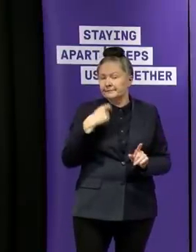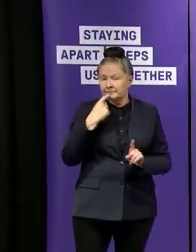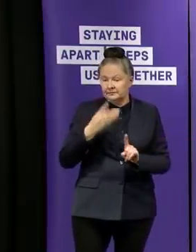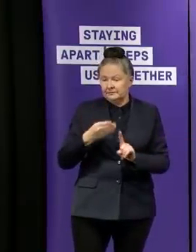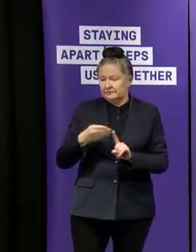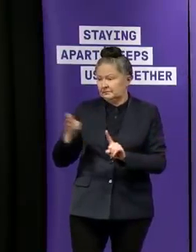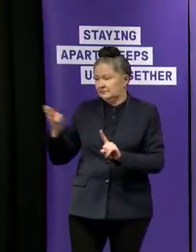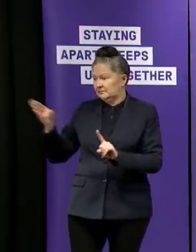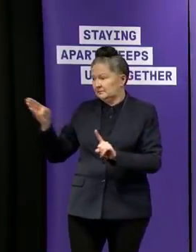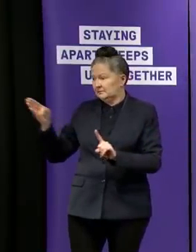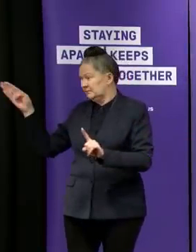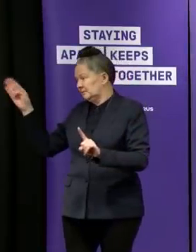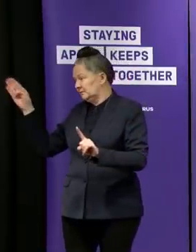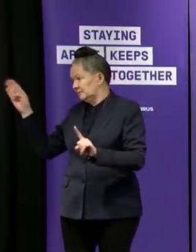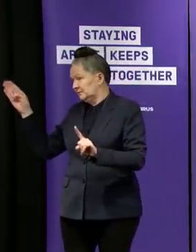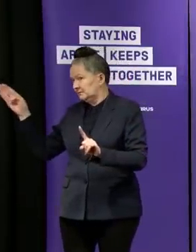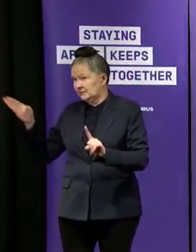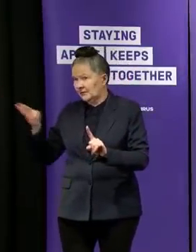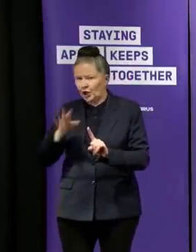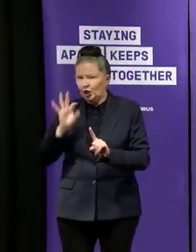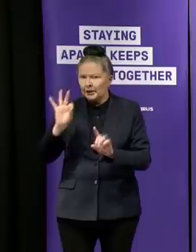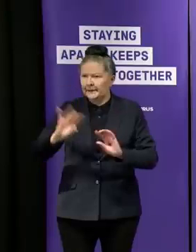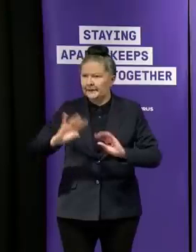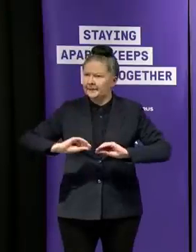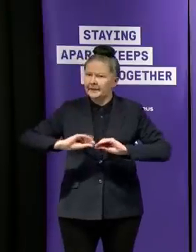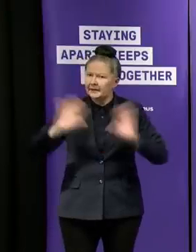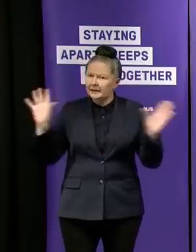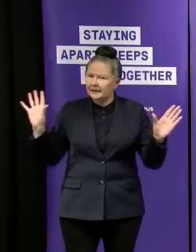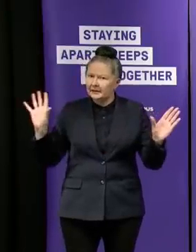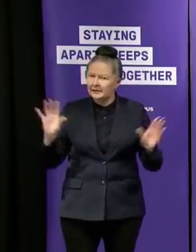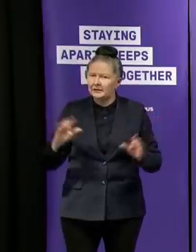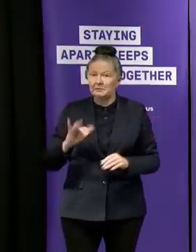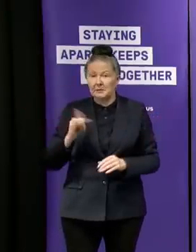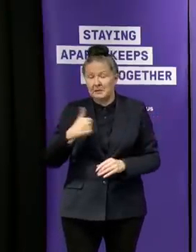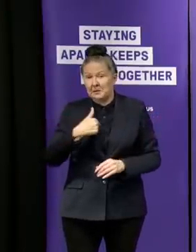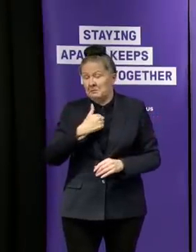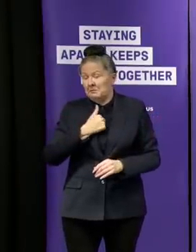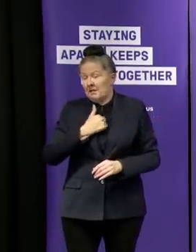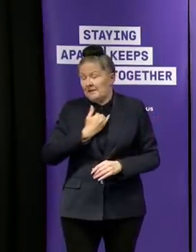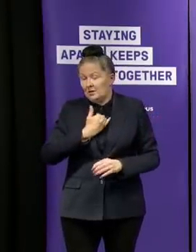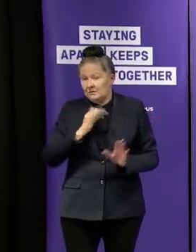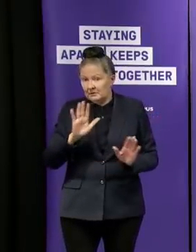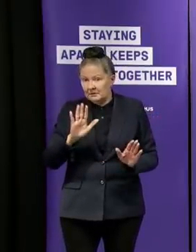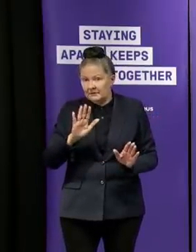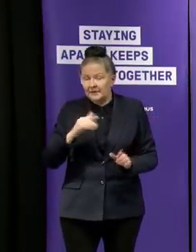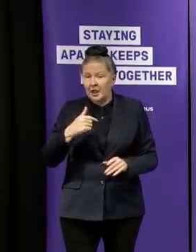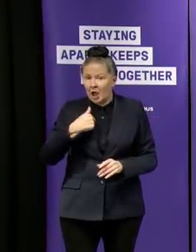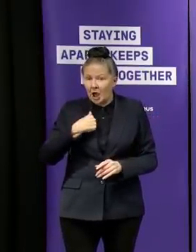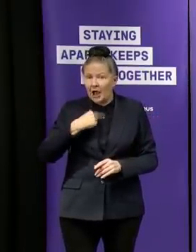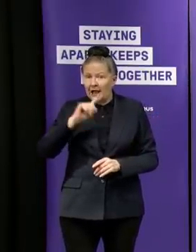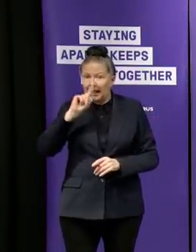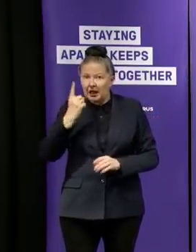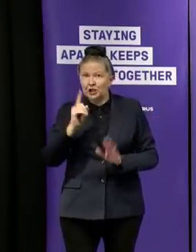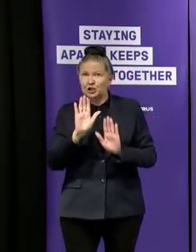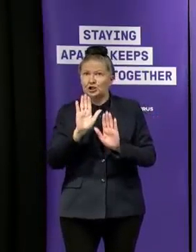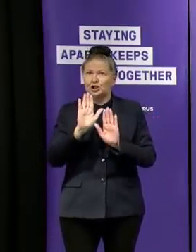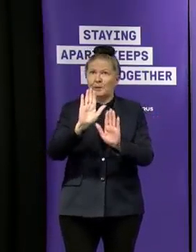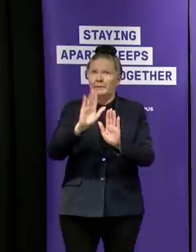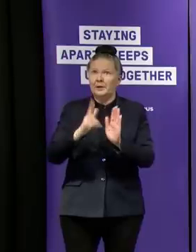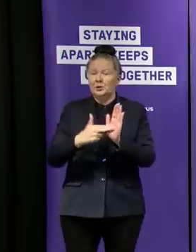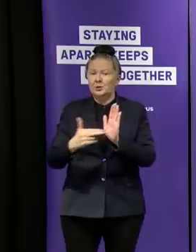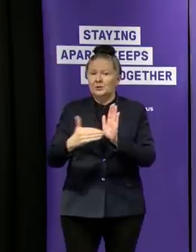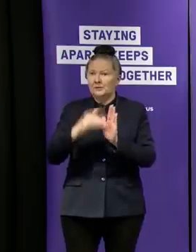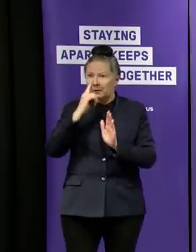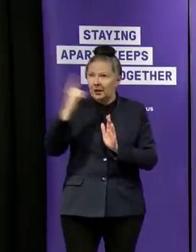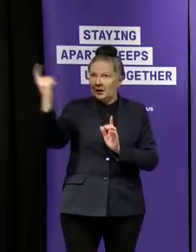maybe we've got off point. Maybe I've been responsible for that in some way. I've got no power to stop them coming here. Right? They will